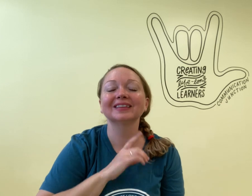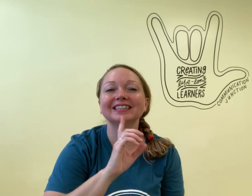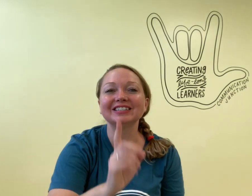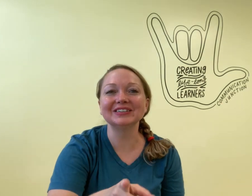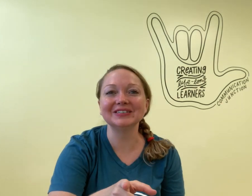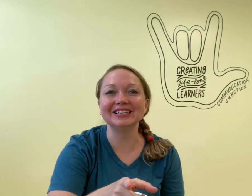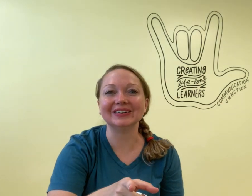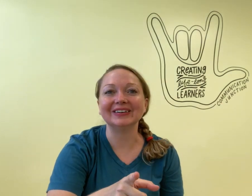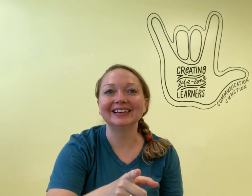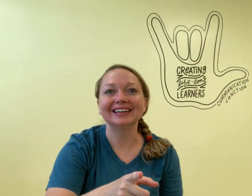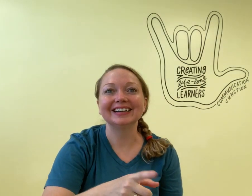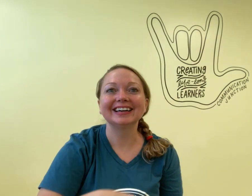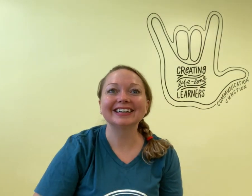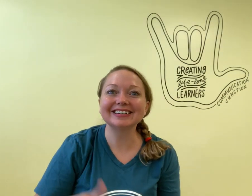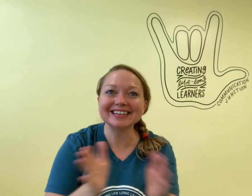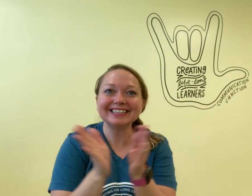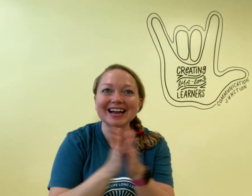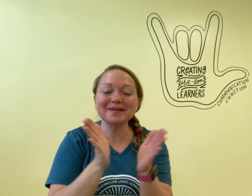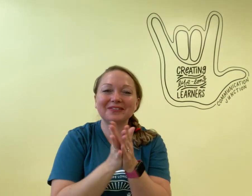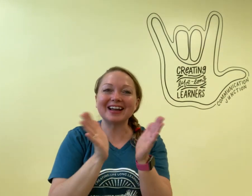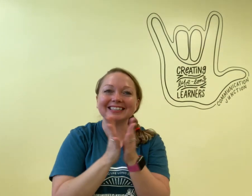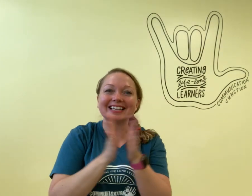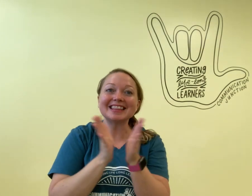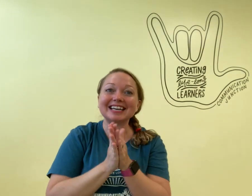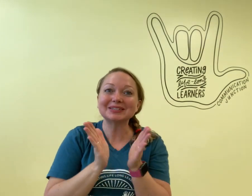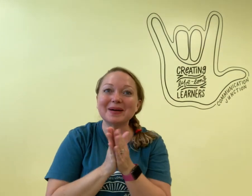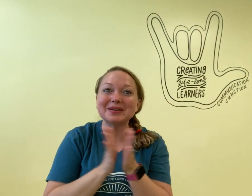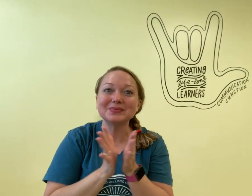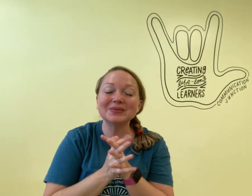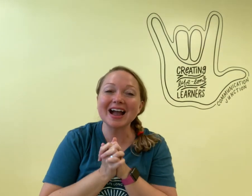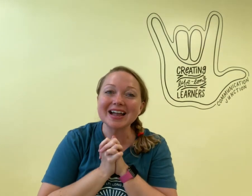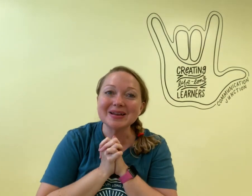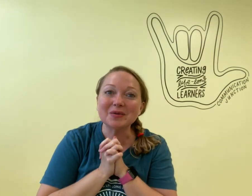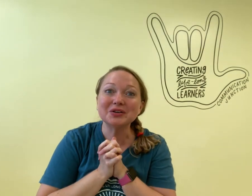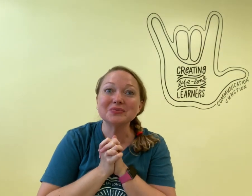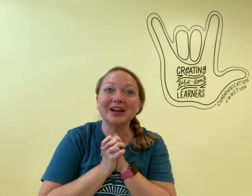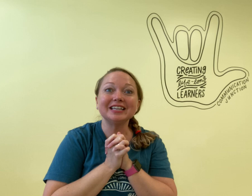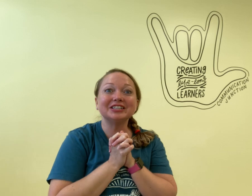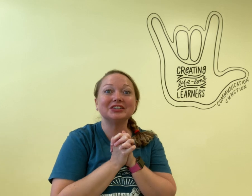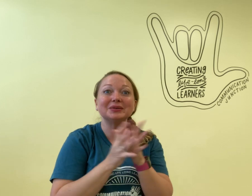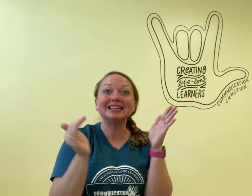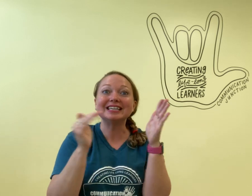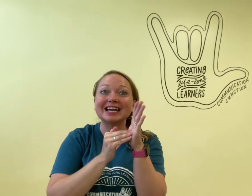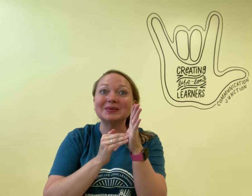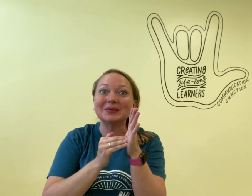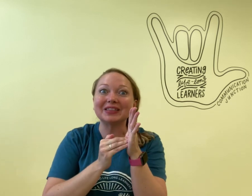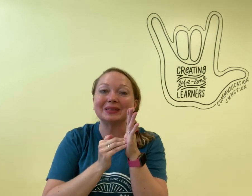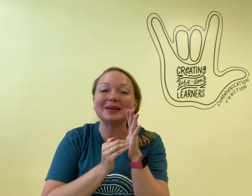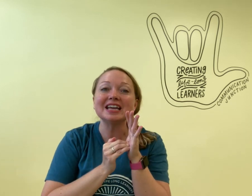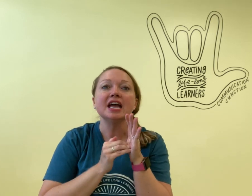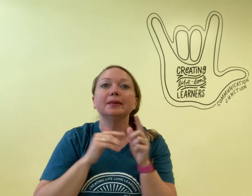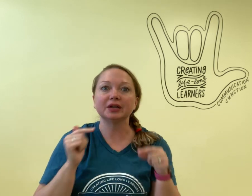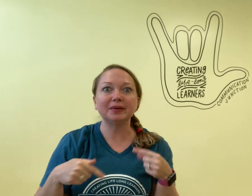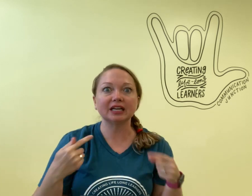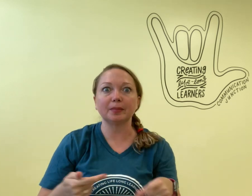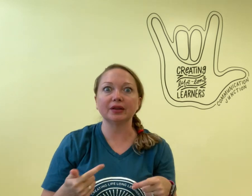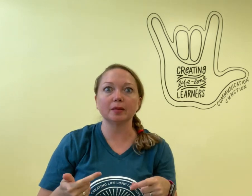to you. Good job, friends, and that's my rhyme. Are you ready to do it again with me? We're gonna pick it up a little bit